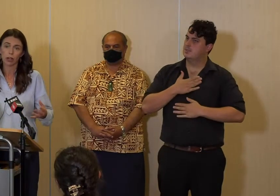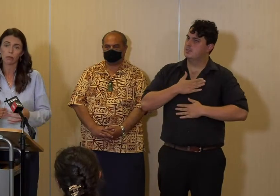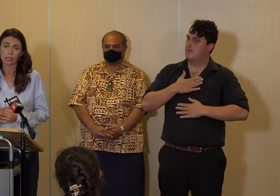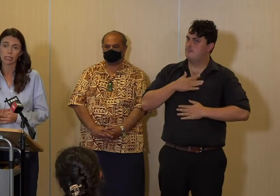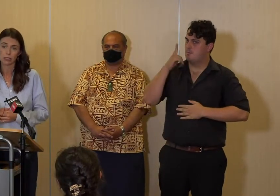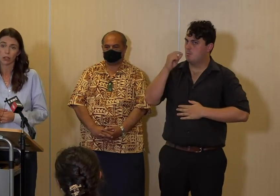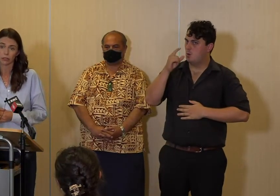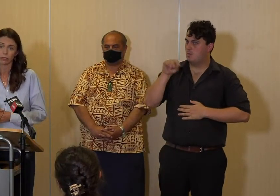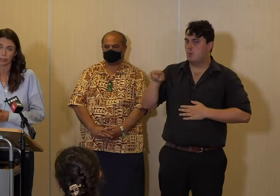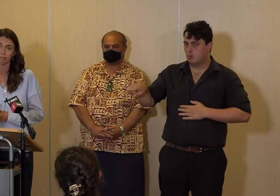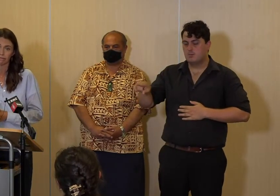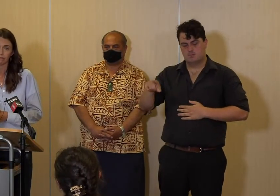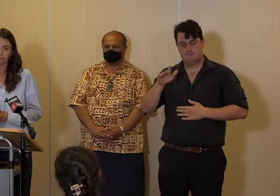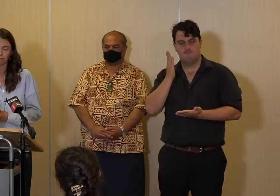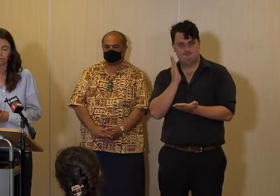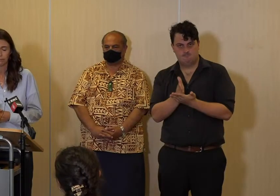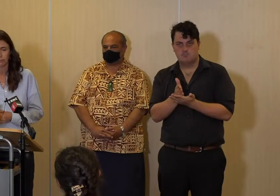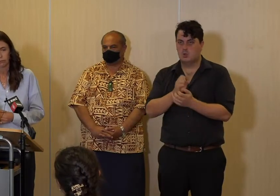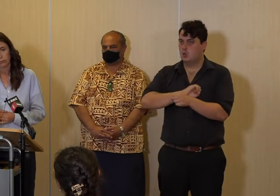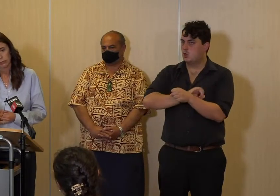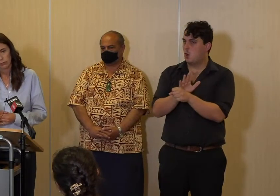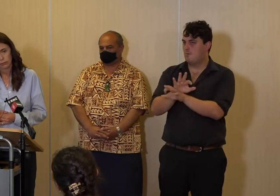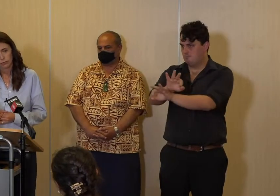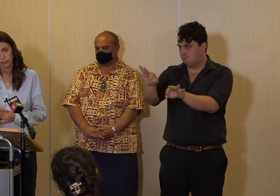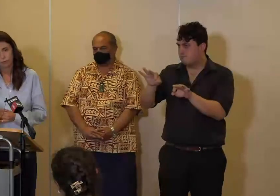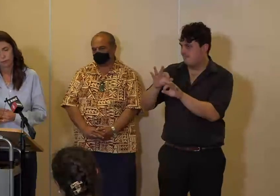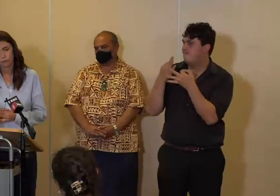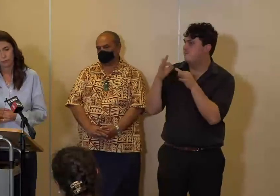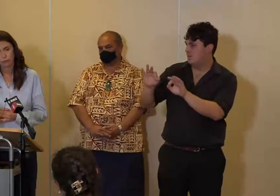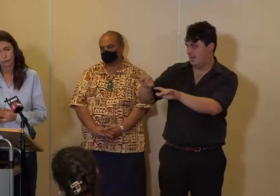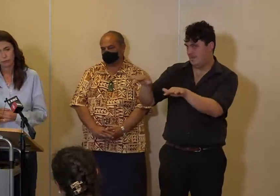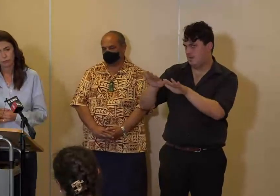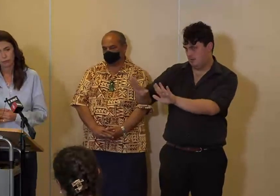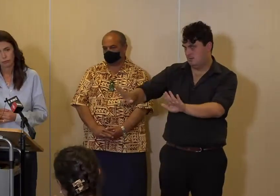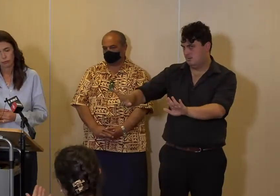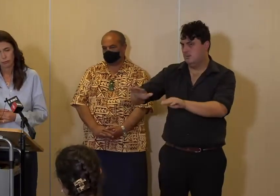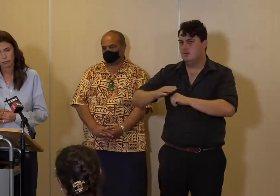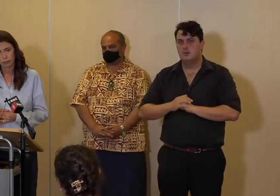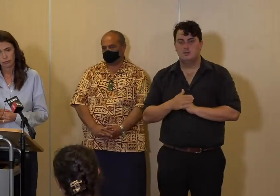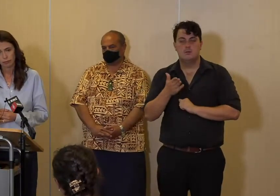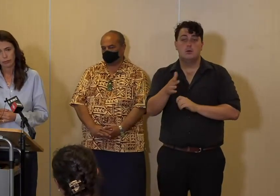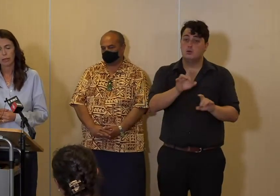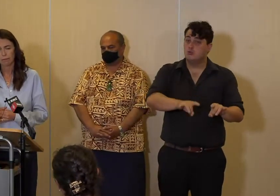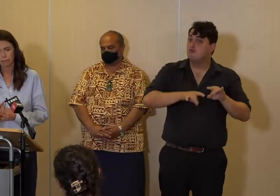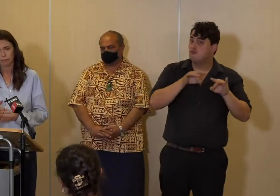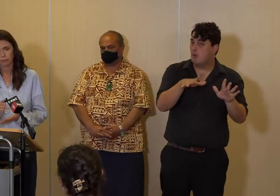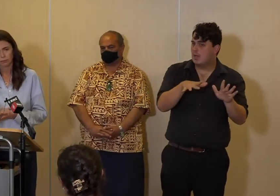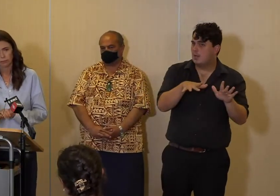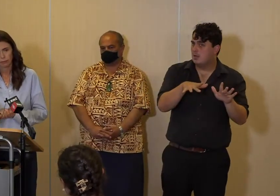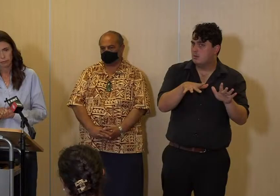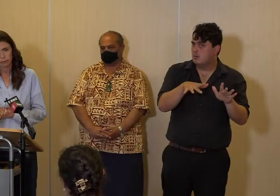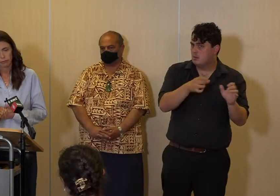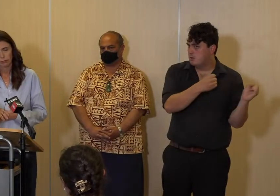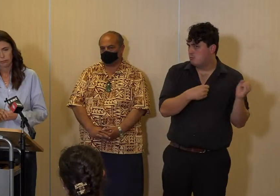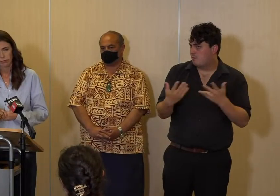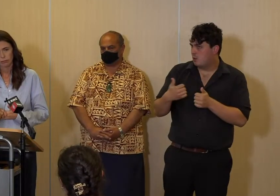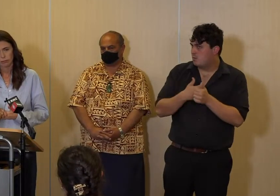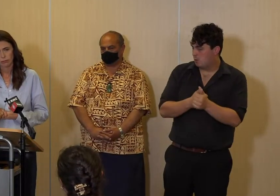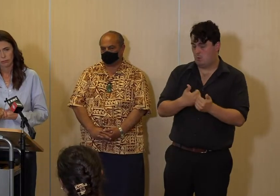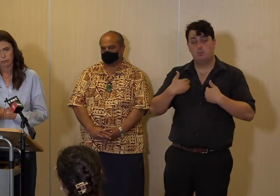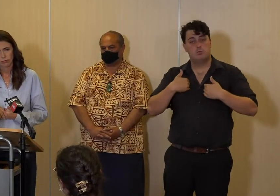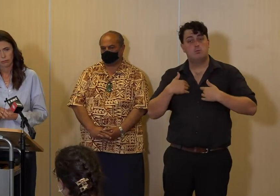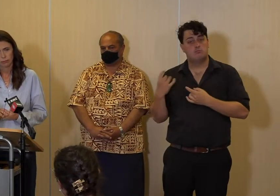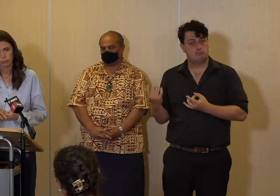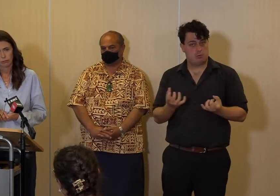into an environment that is COVID-free. What support is Australia going to provide? Obviously, we're prepping to go into Tonga.